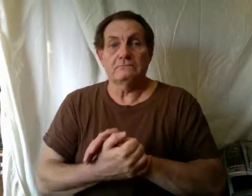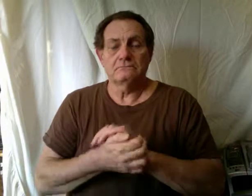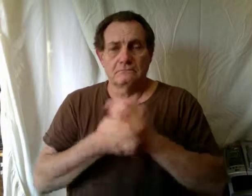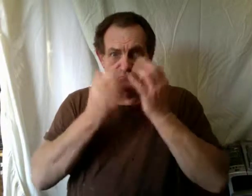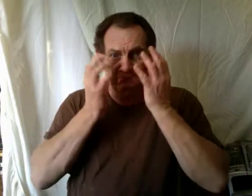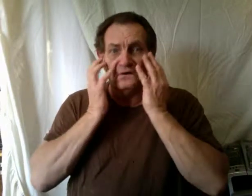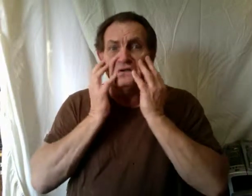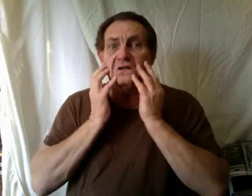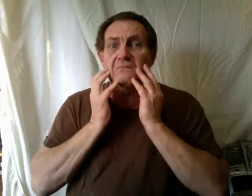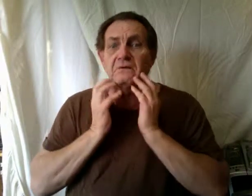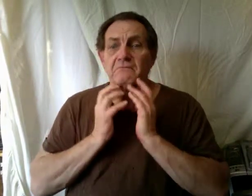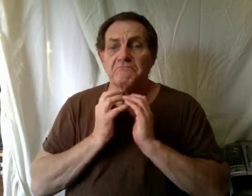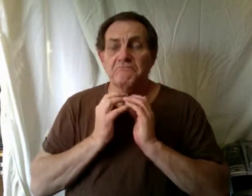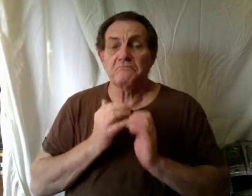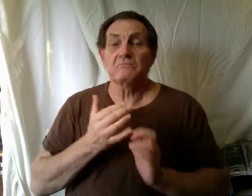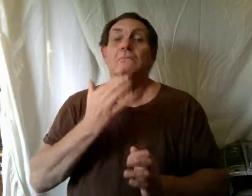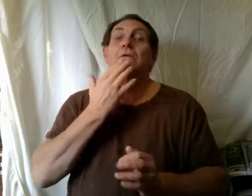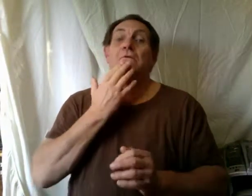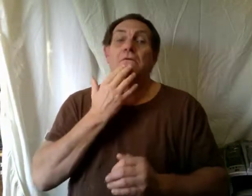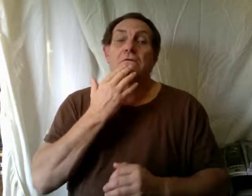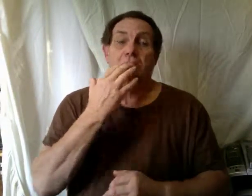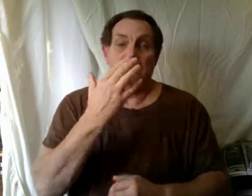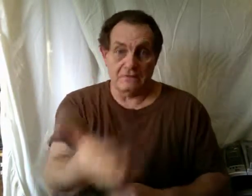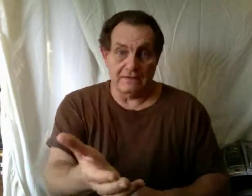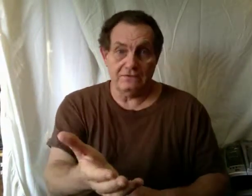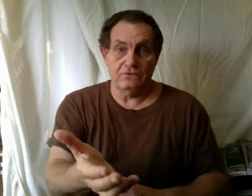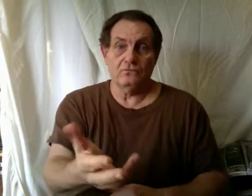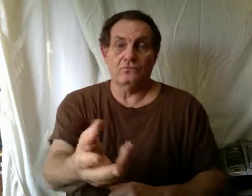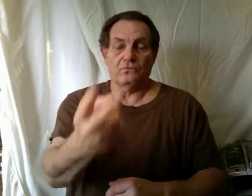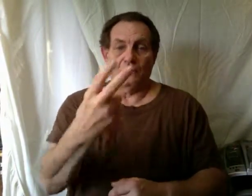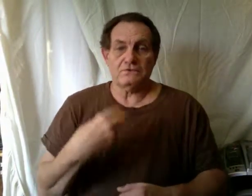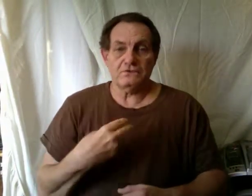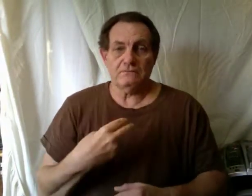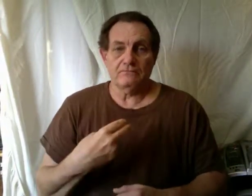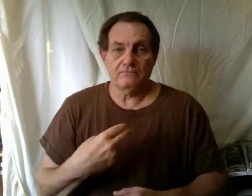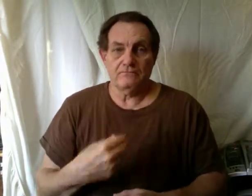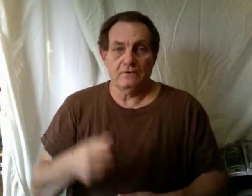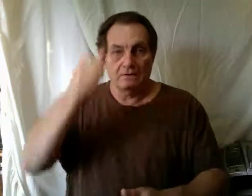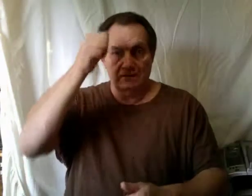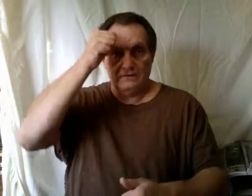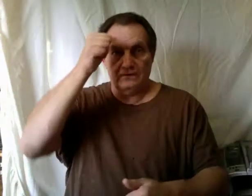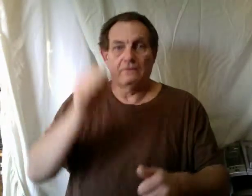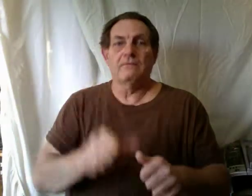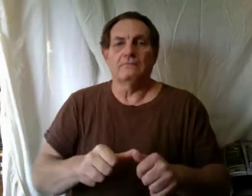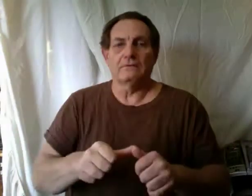unhappy. Thank you for watching. And remember,